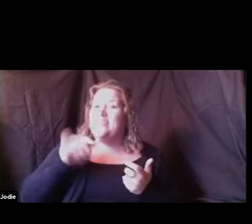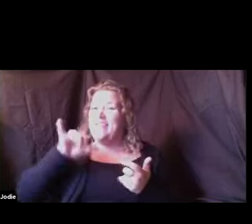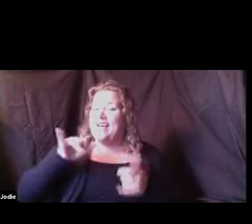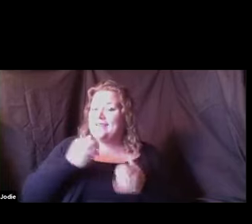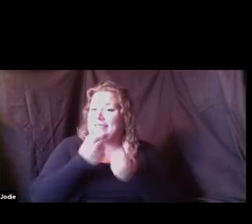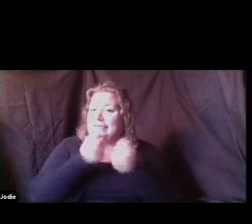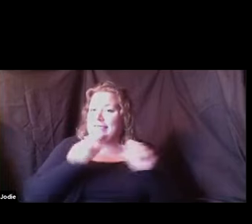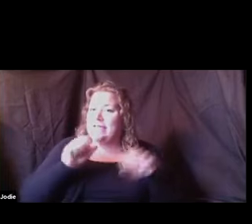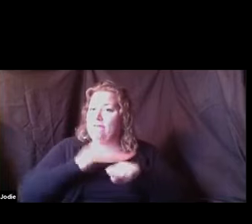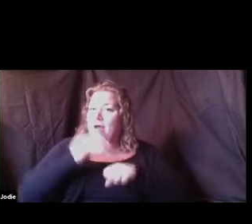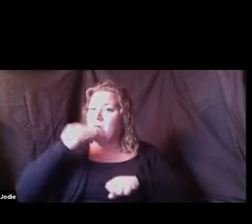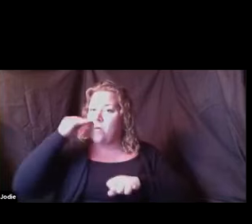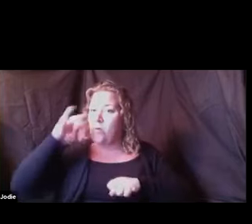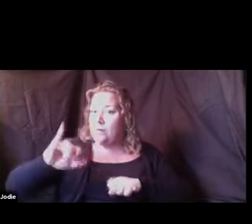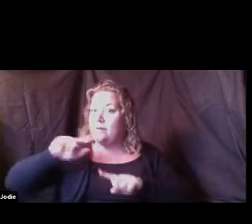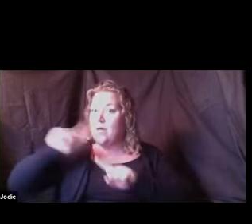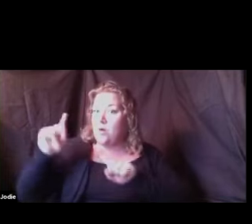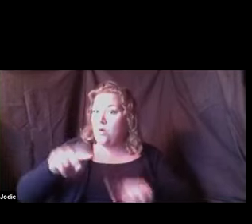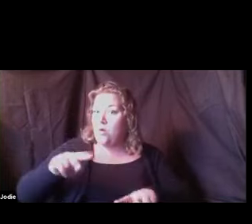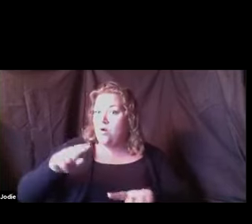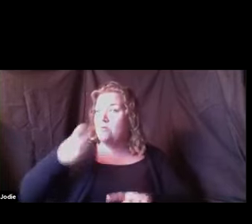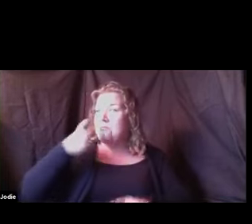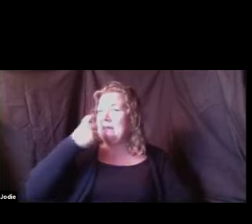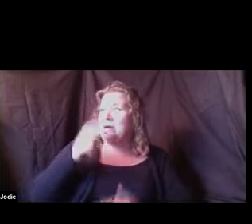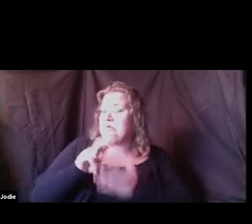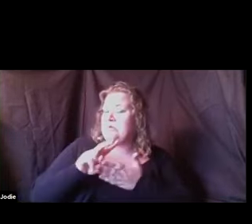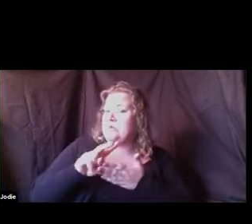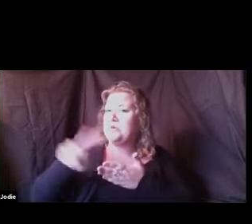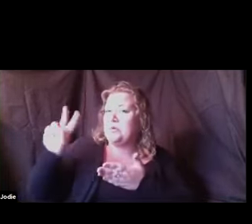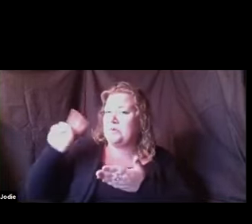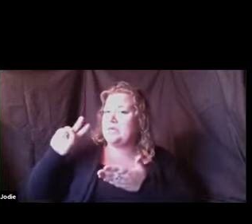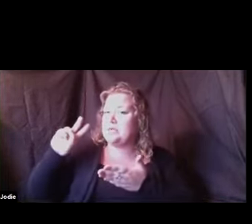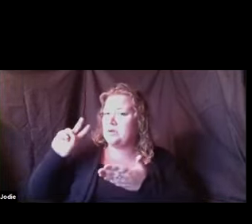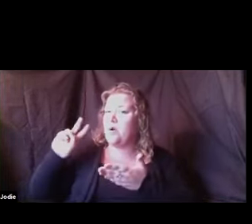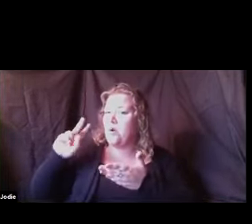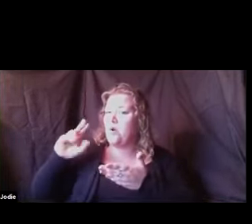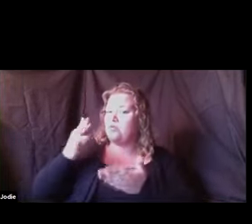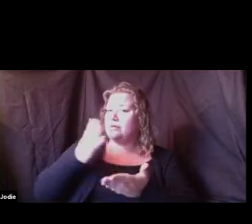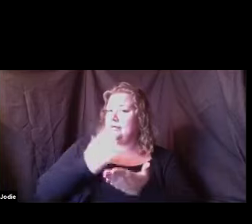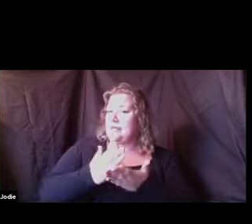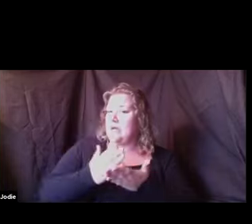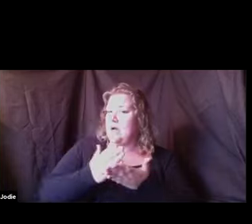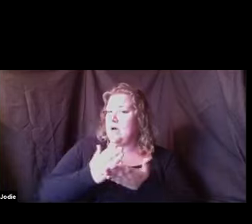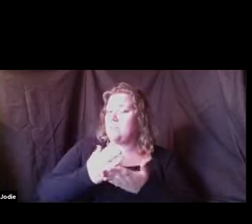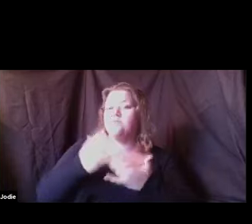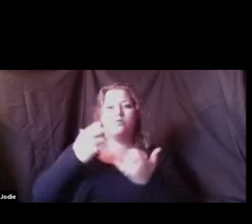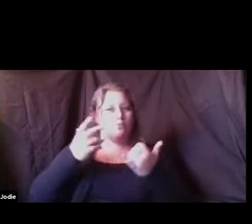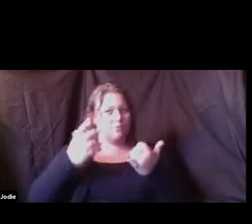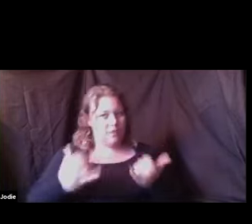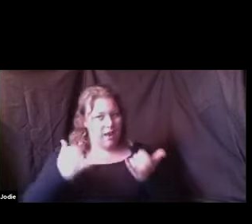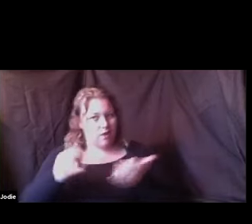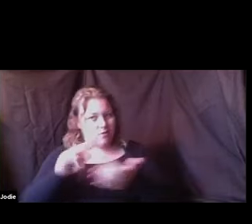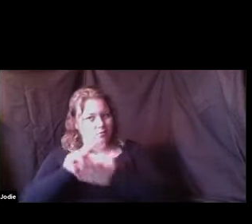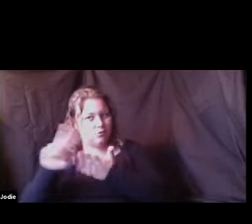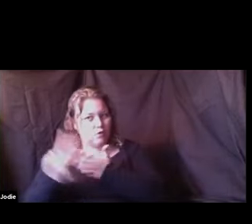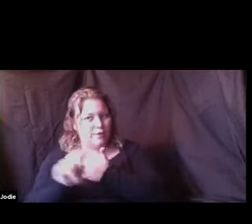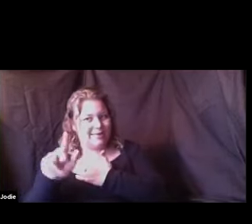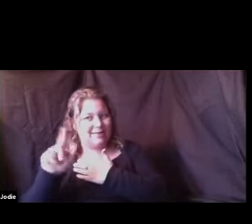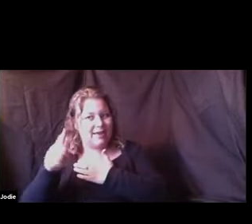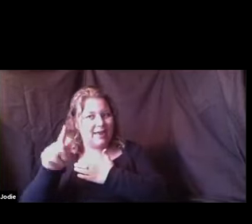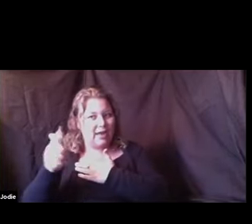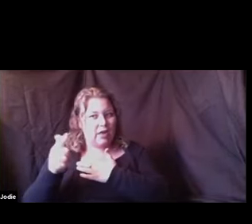order was just, I think, 2 weeks ago now. So about now would be the time that if there